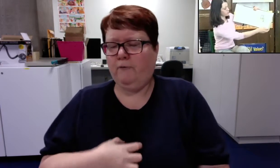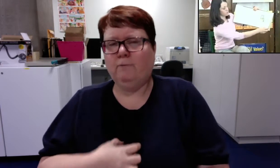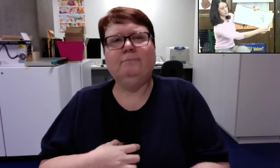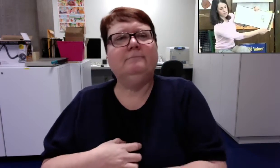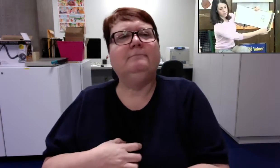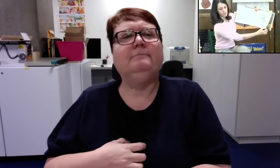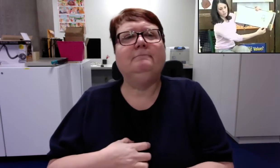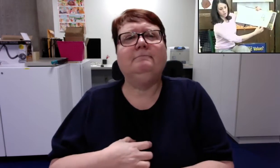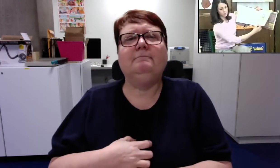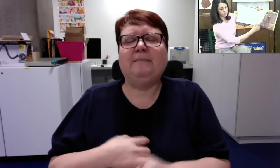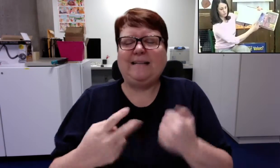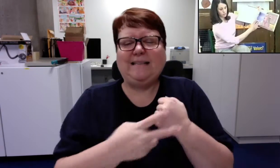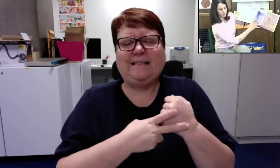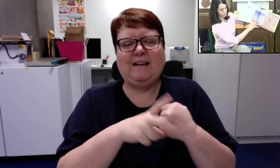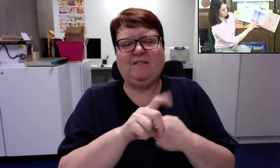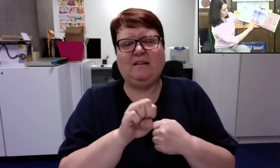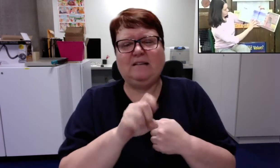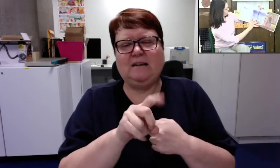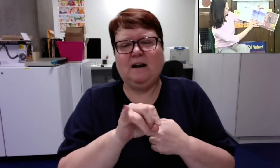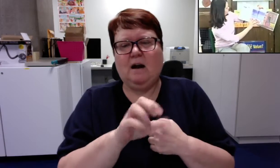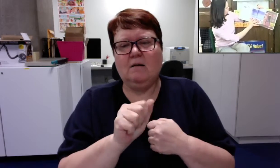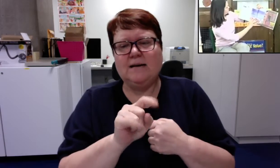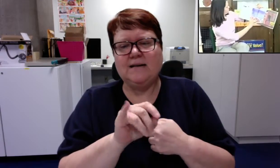I'm going to save the dedication page for later.